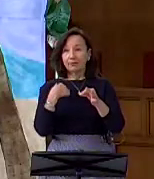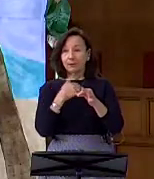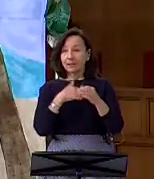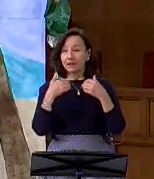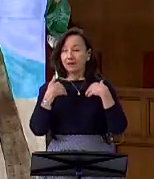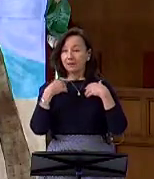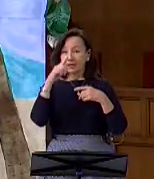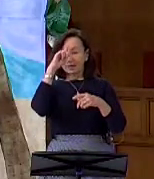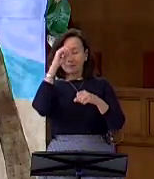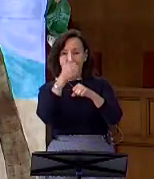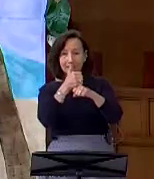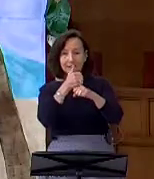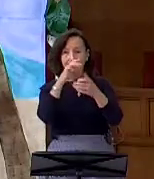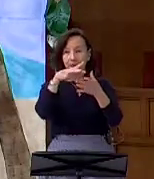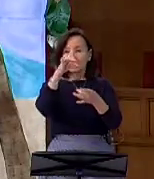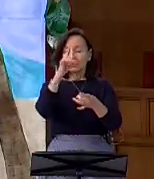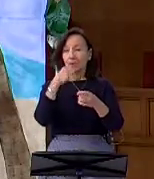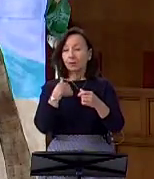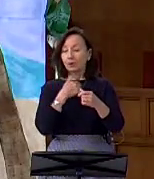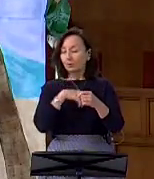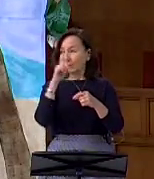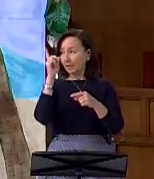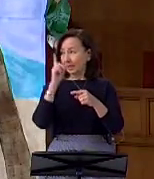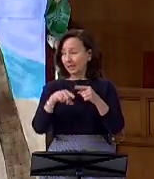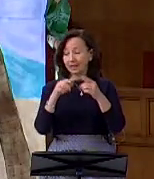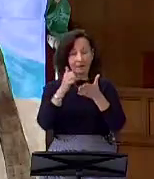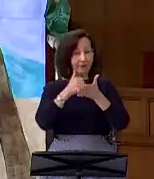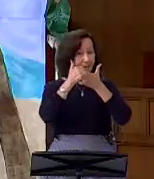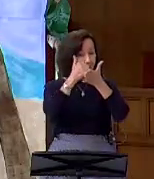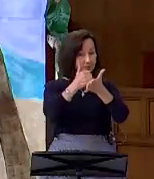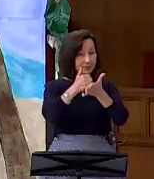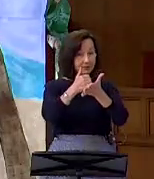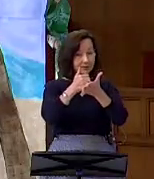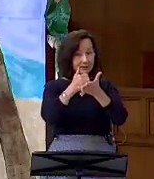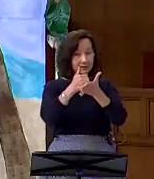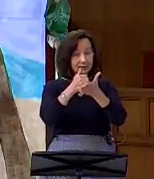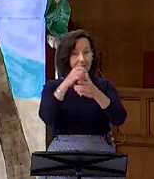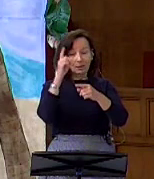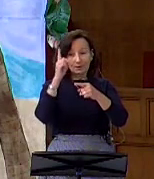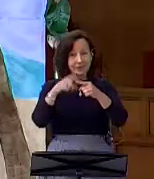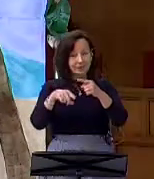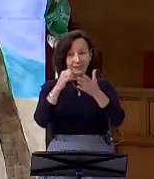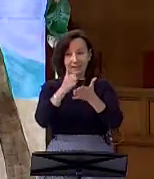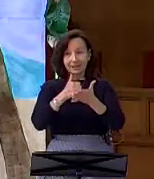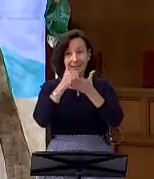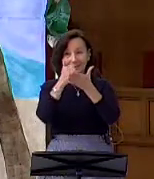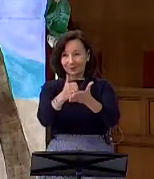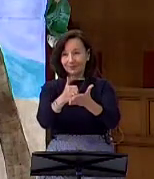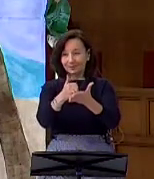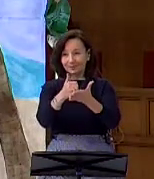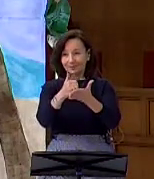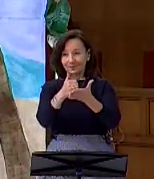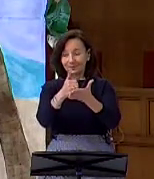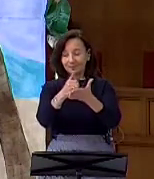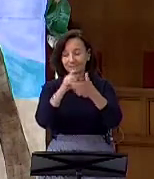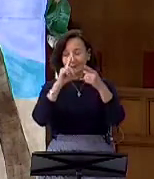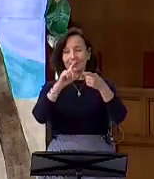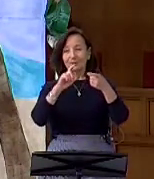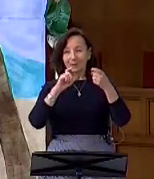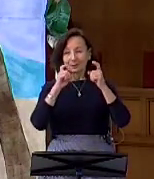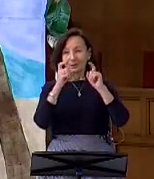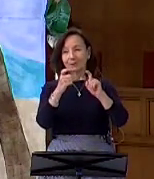mindset of the Spirit, we cannot help, listen, we cannot help but be